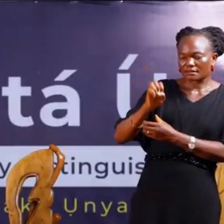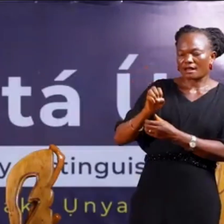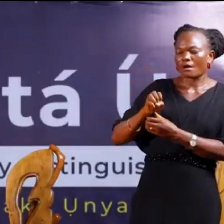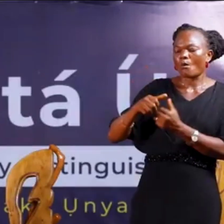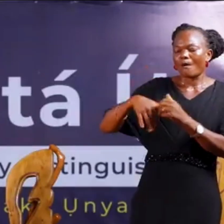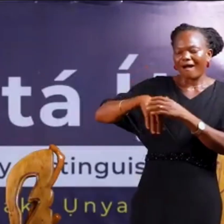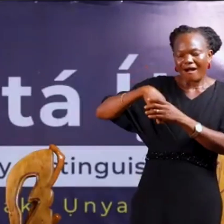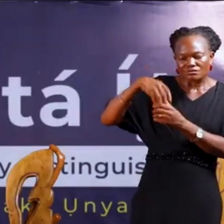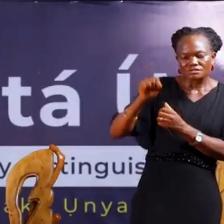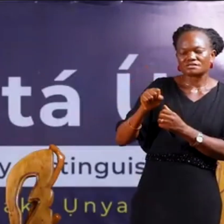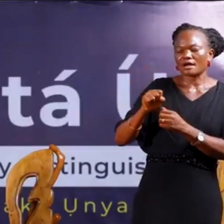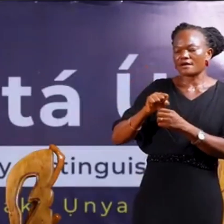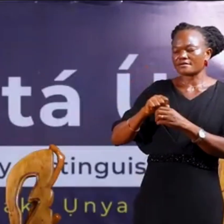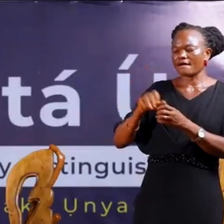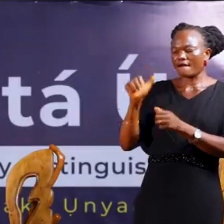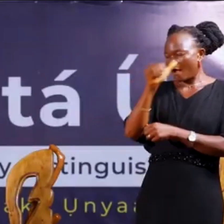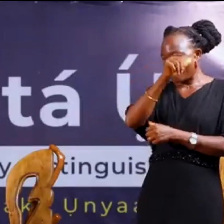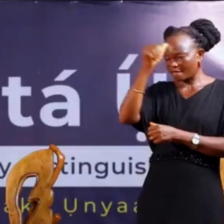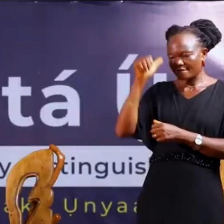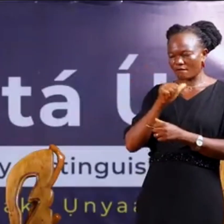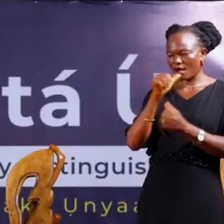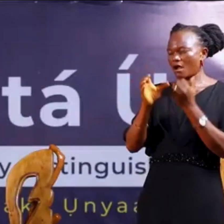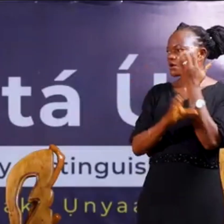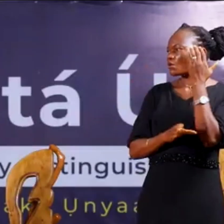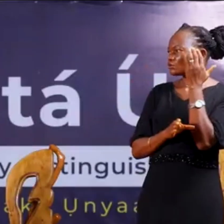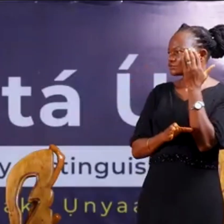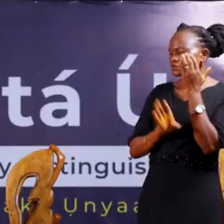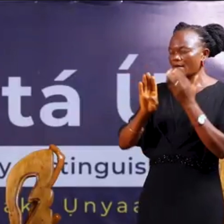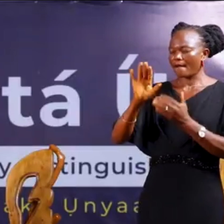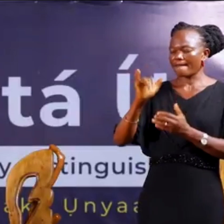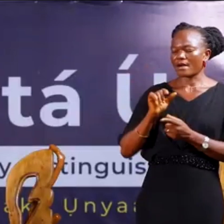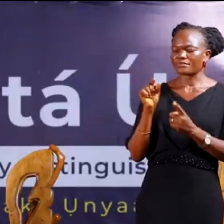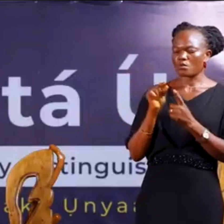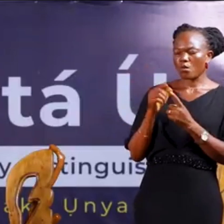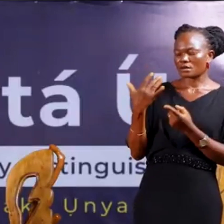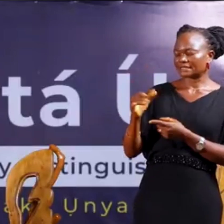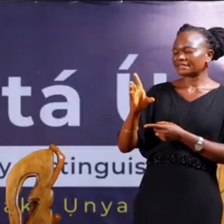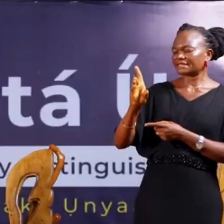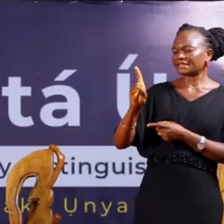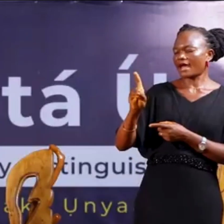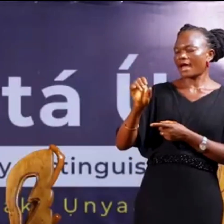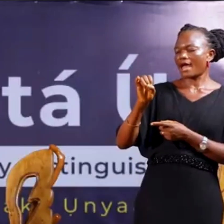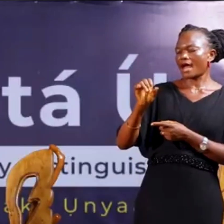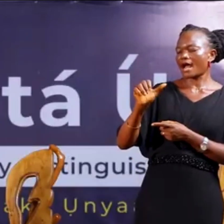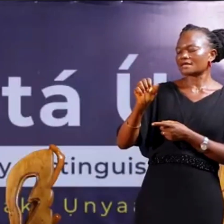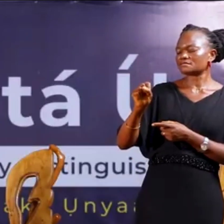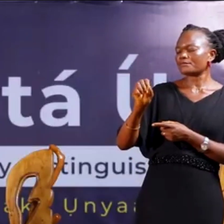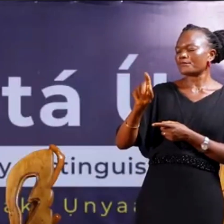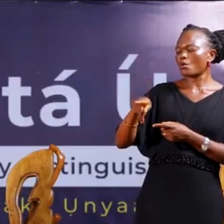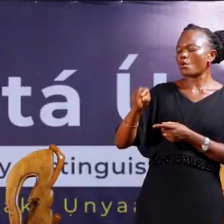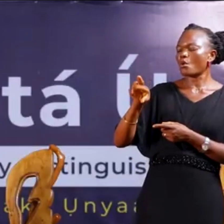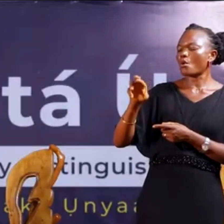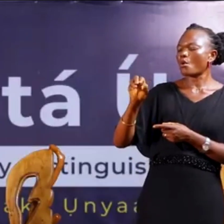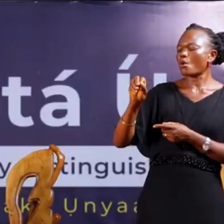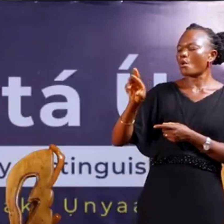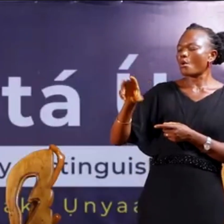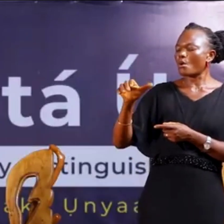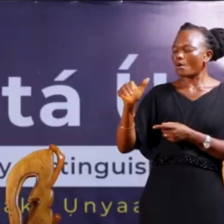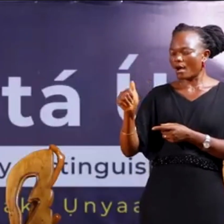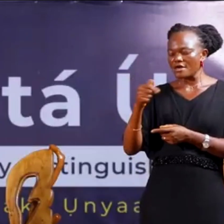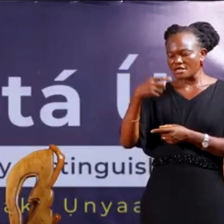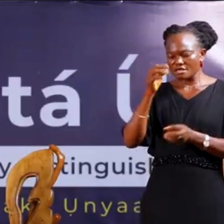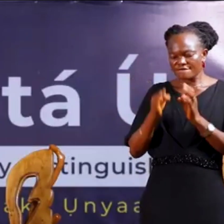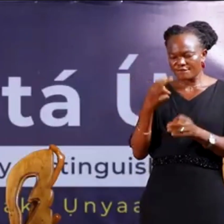diaspora. And I mean by the word here, diaspora, if you look at what is